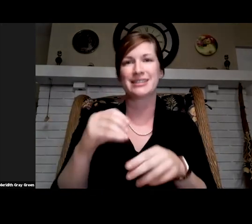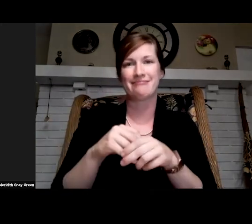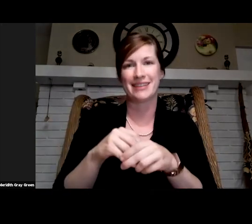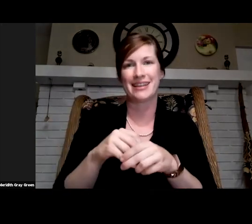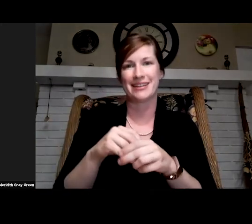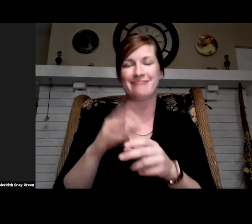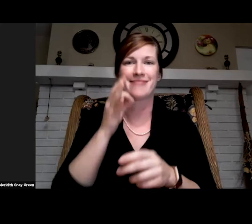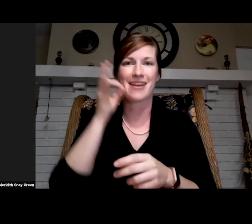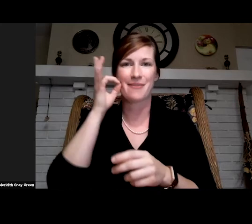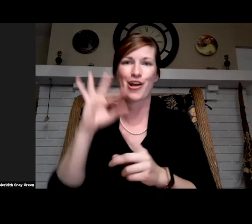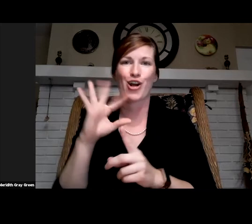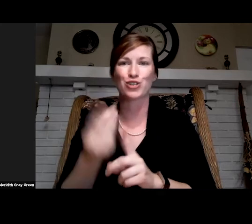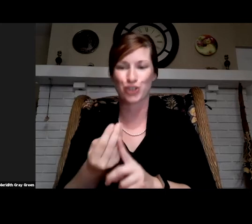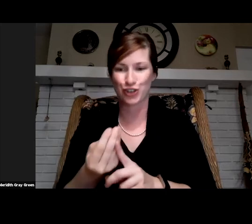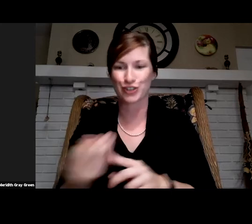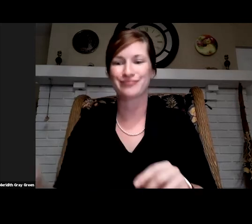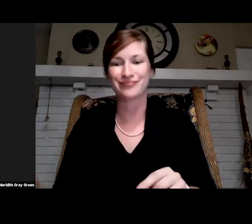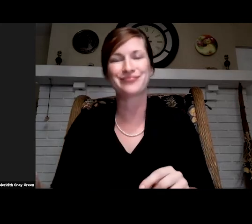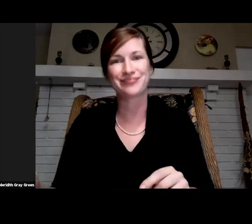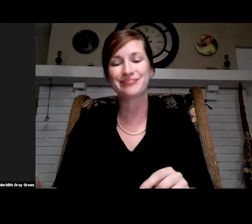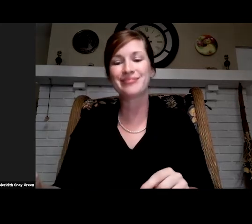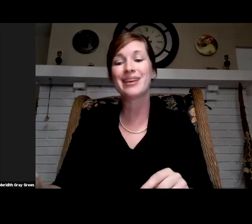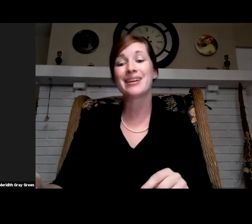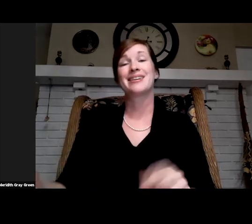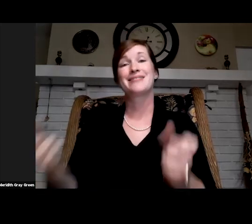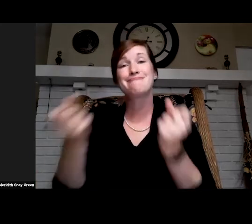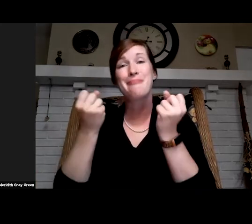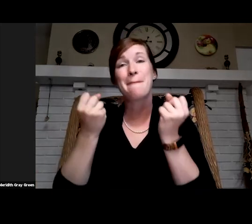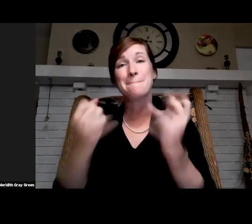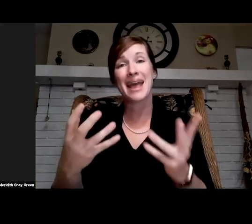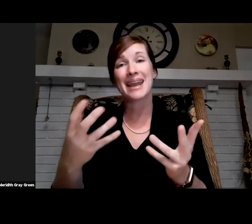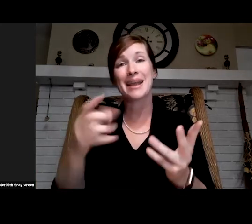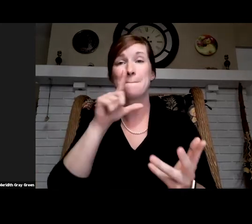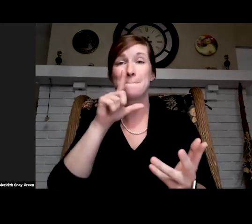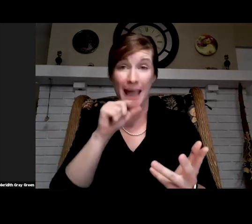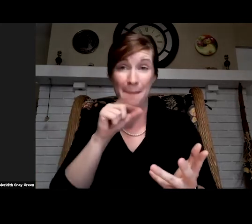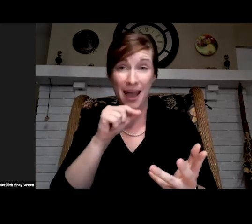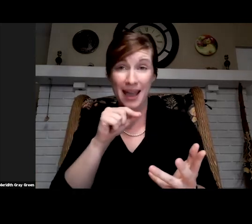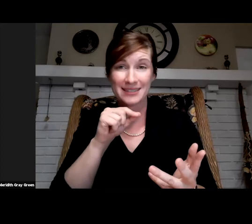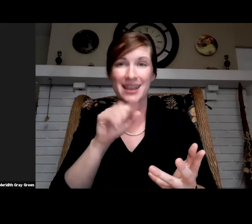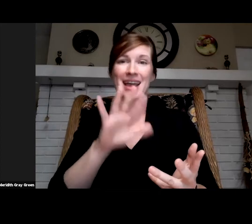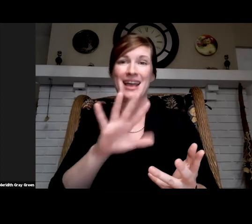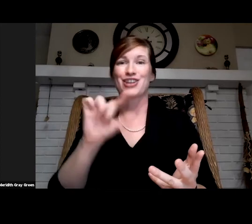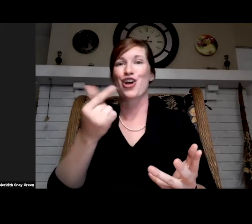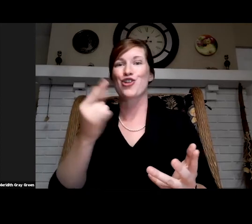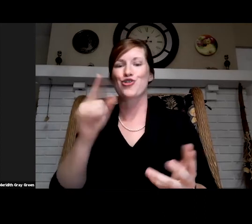And this relates to the oral tradition of sharing culture.